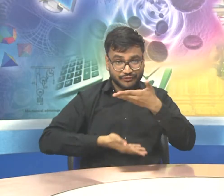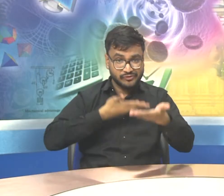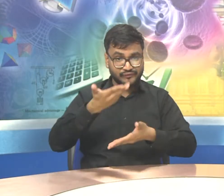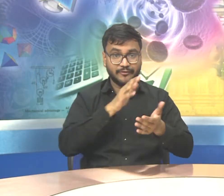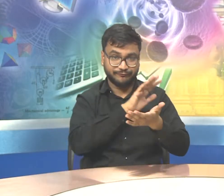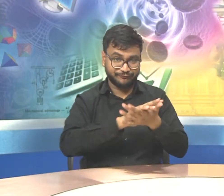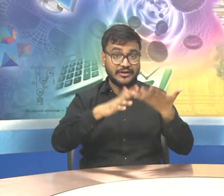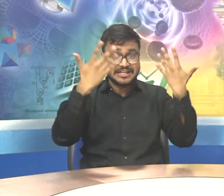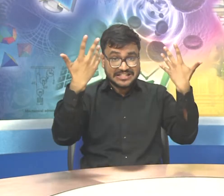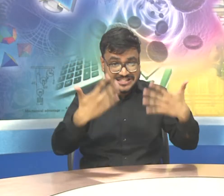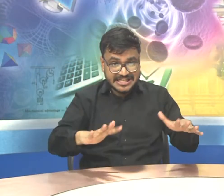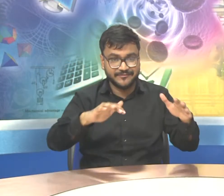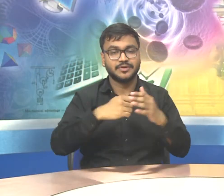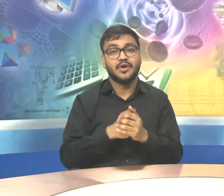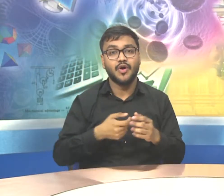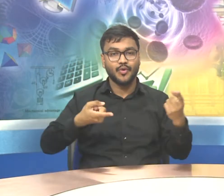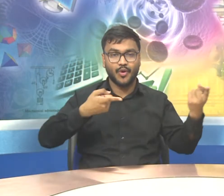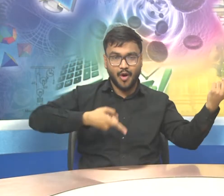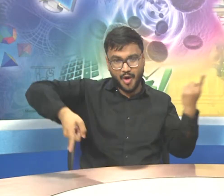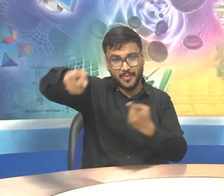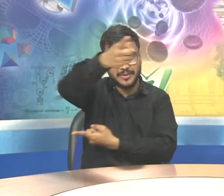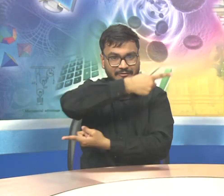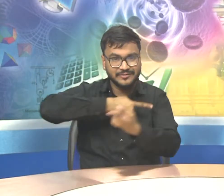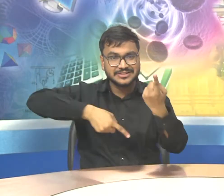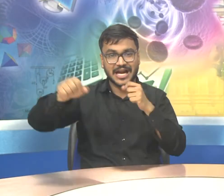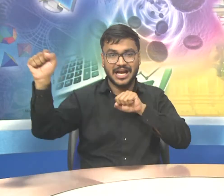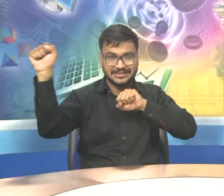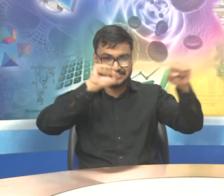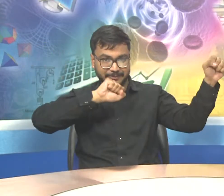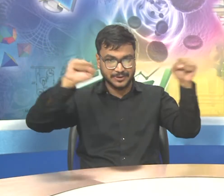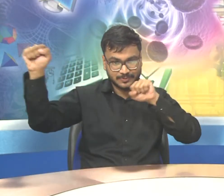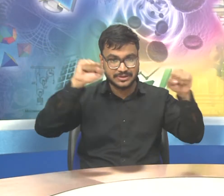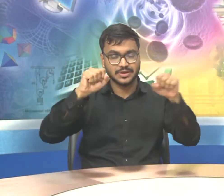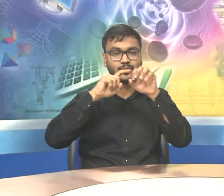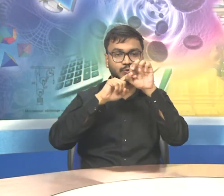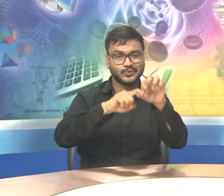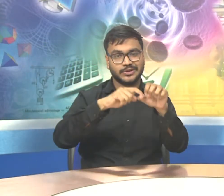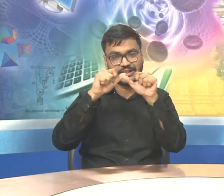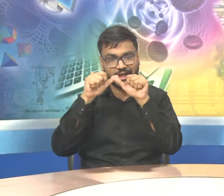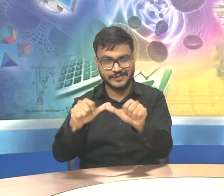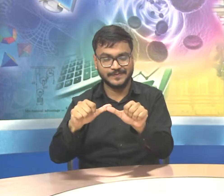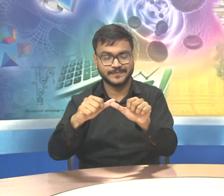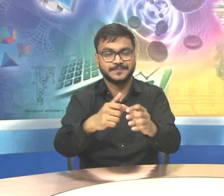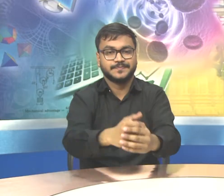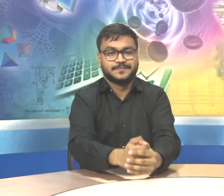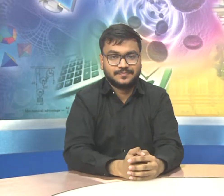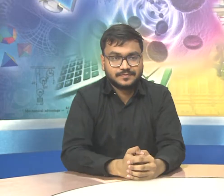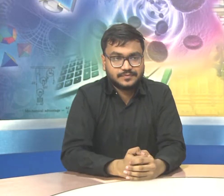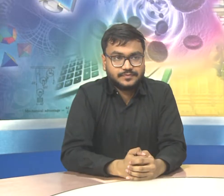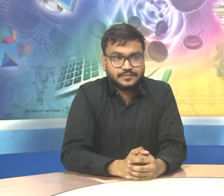We have completed our lesson. For better learning, we will do some exercise.